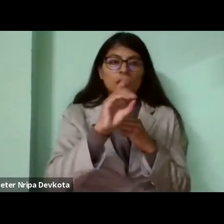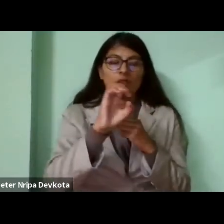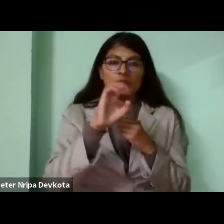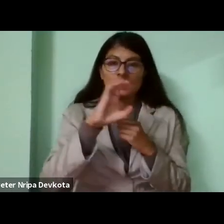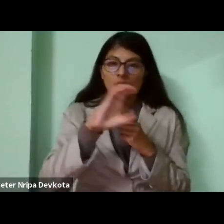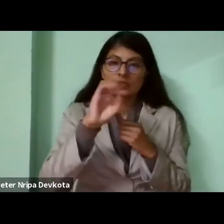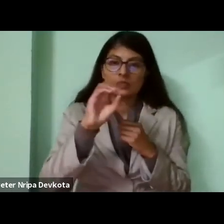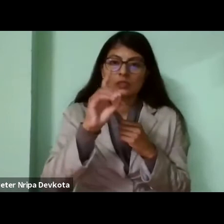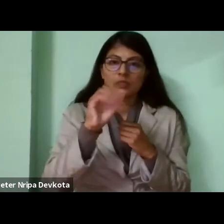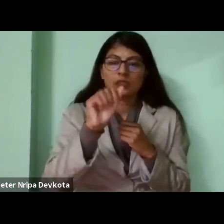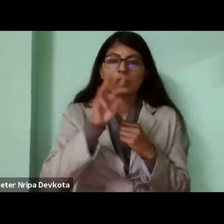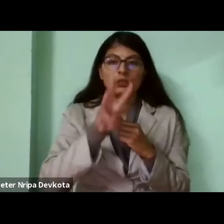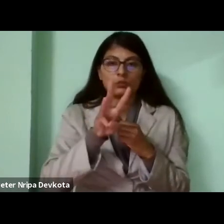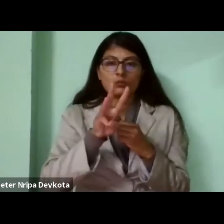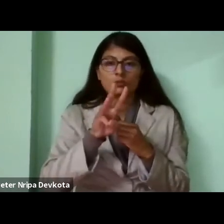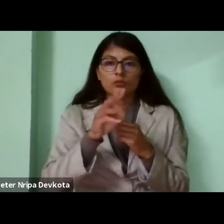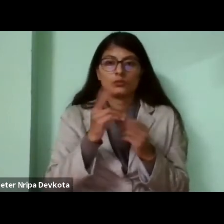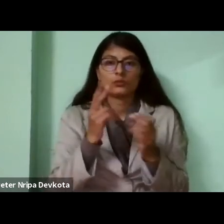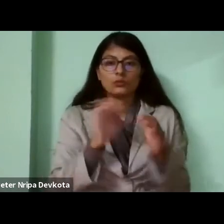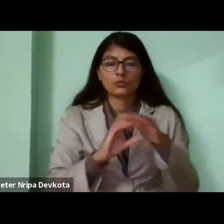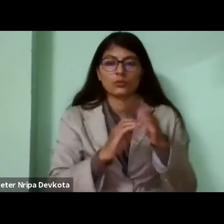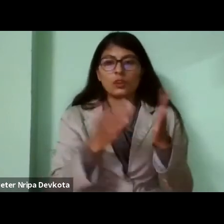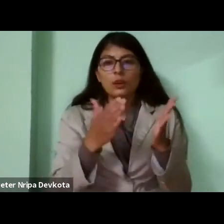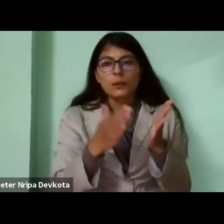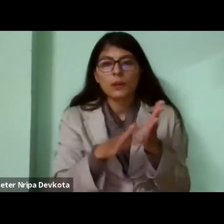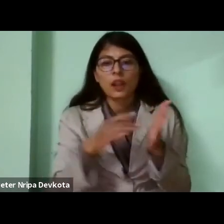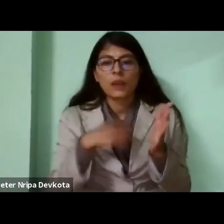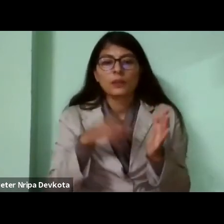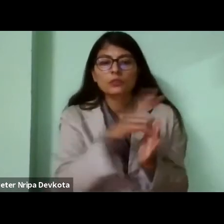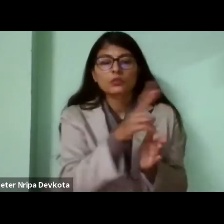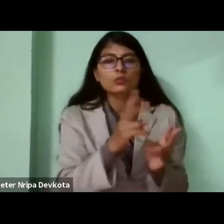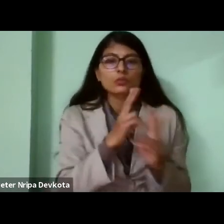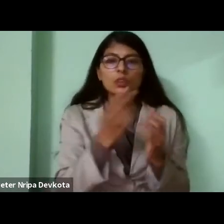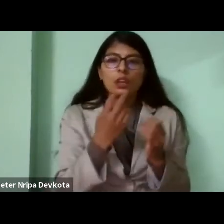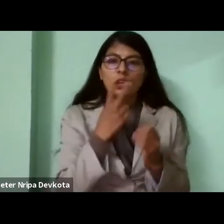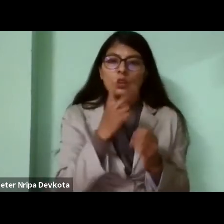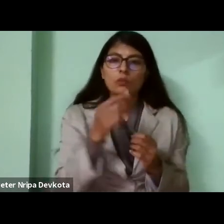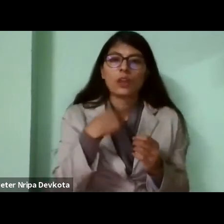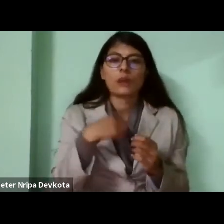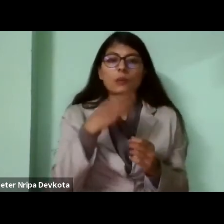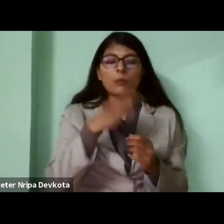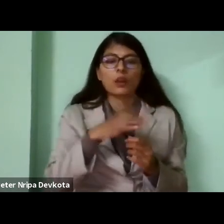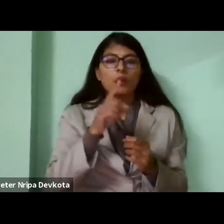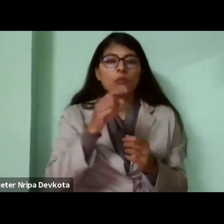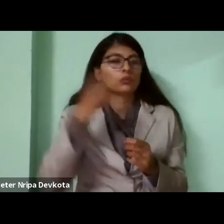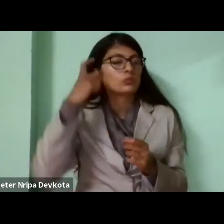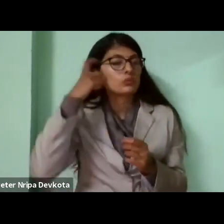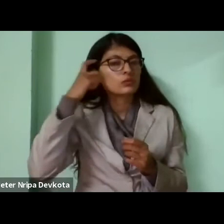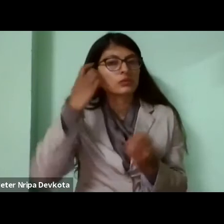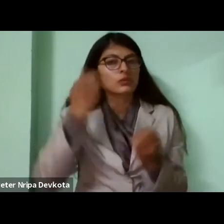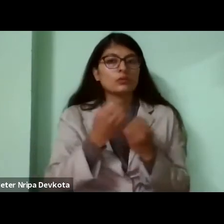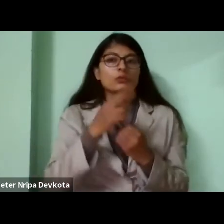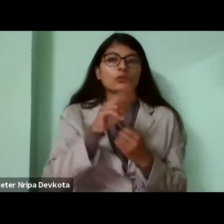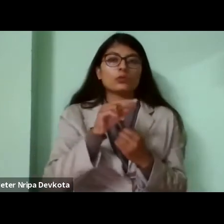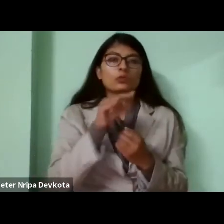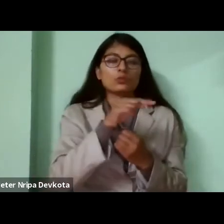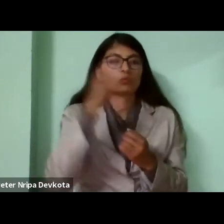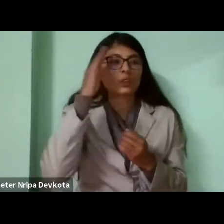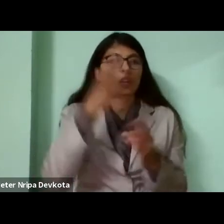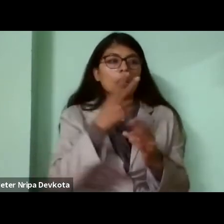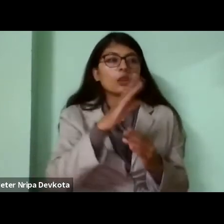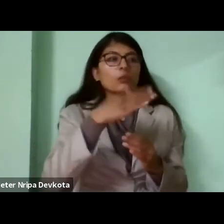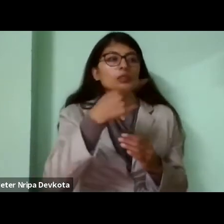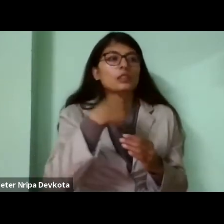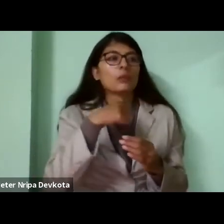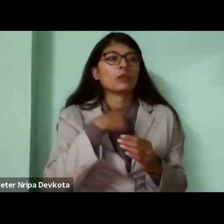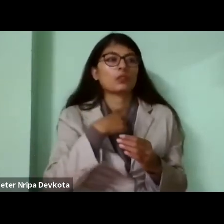are we really looking at sex work being decriminalized at our own countries? Because such reports, our governments can actually be using them against us.